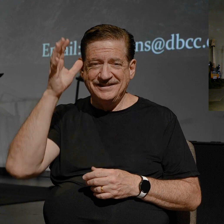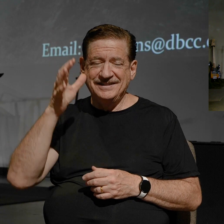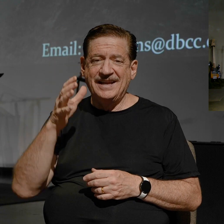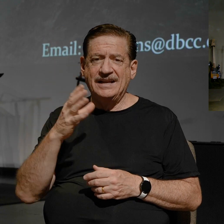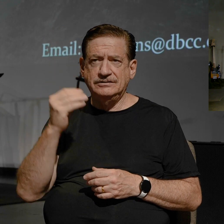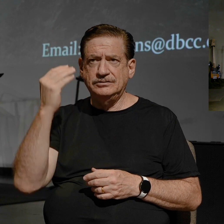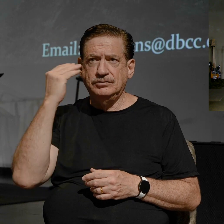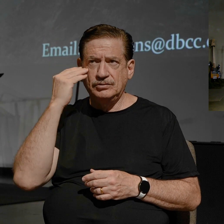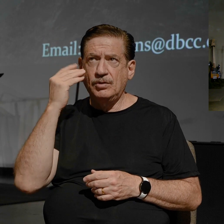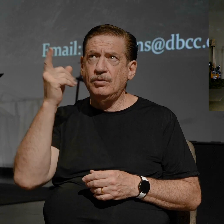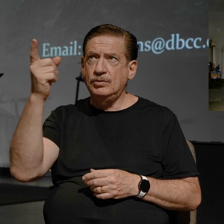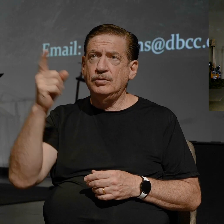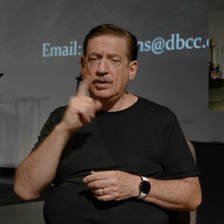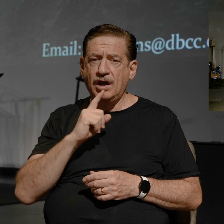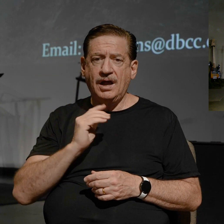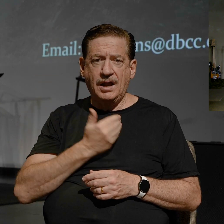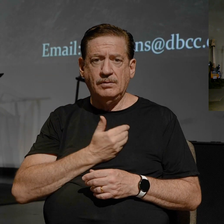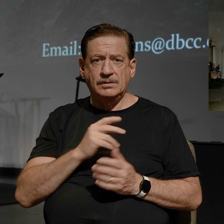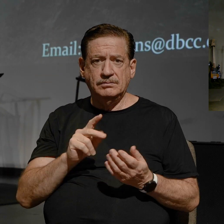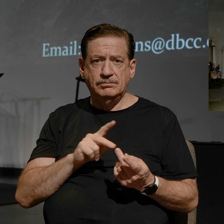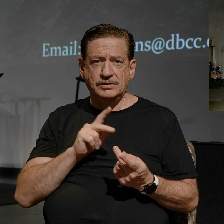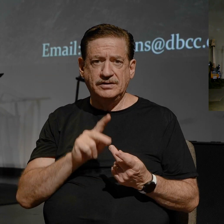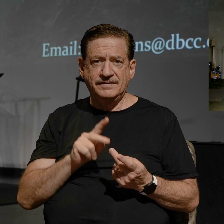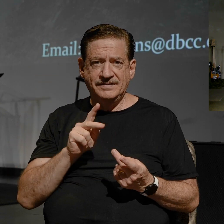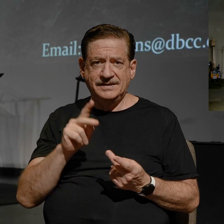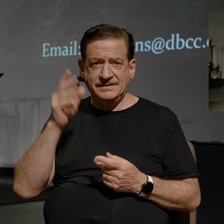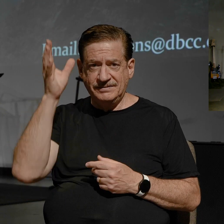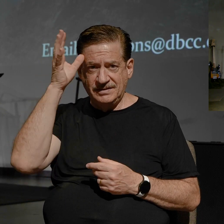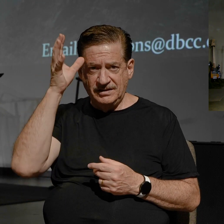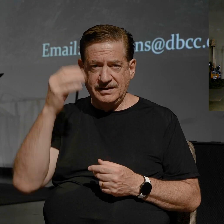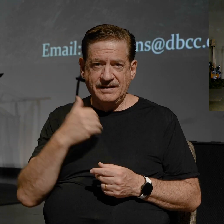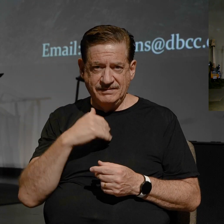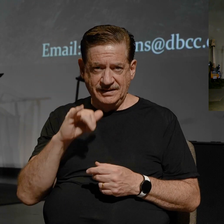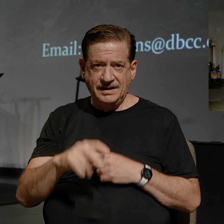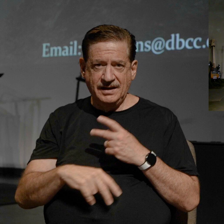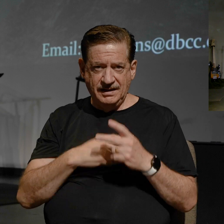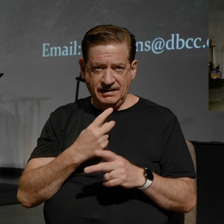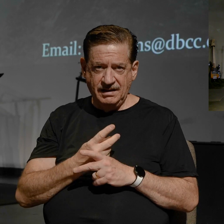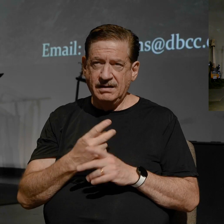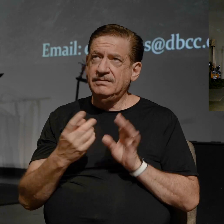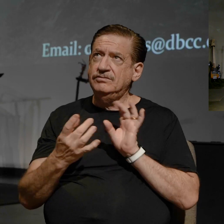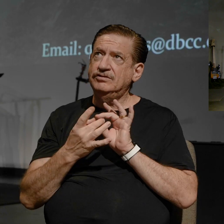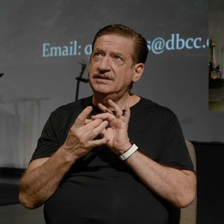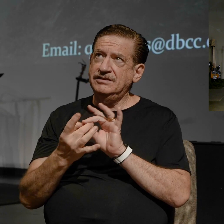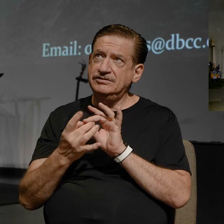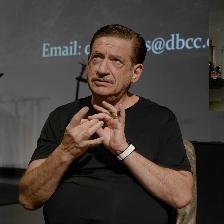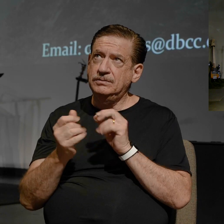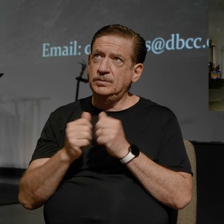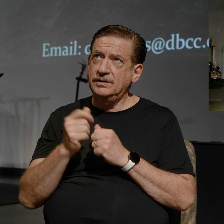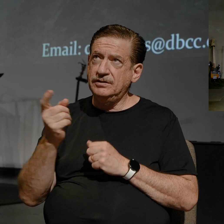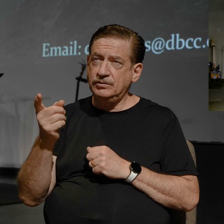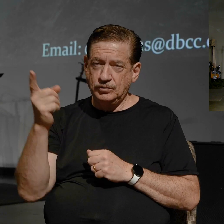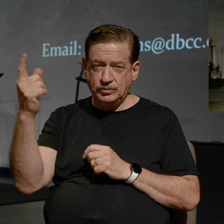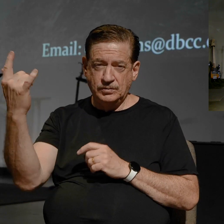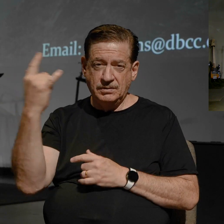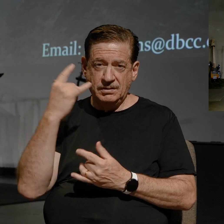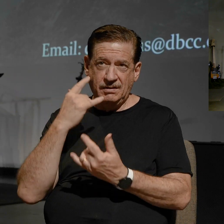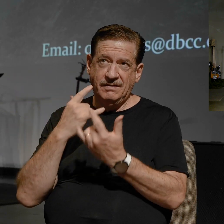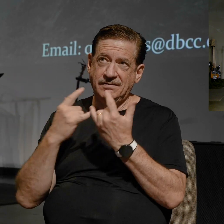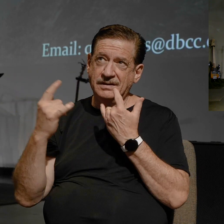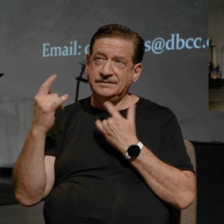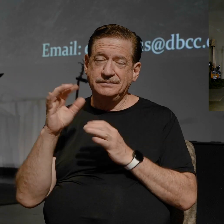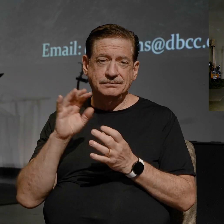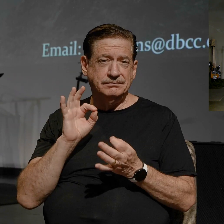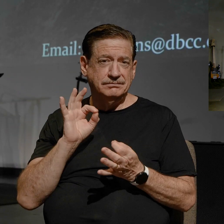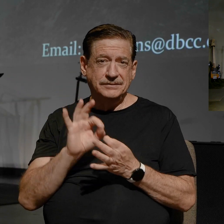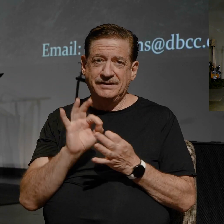And to know that you are our perfect Father, that we have that kind of intimate relationship with you, and that you love us perfectly as a